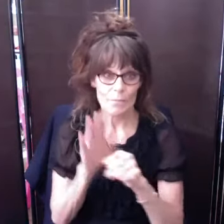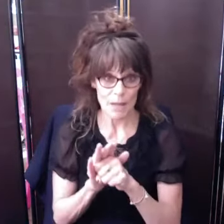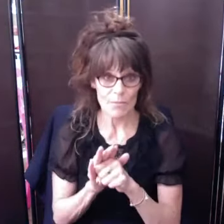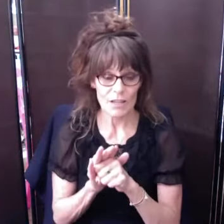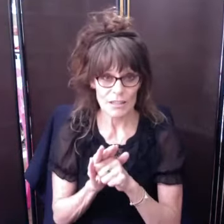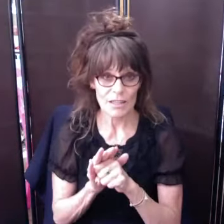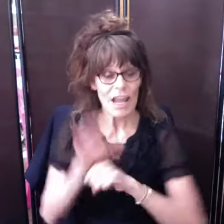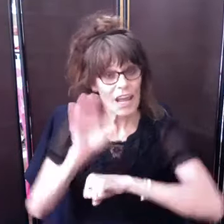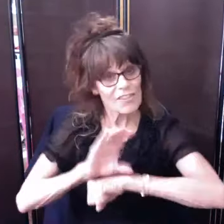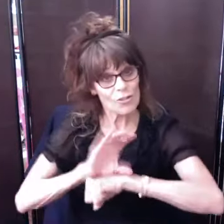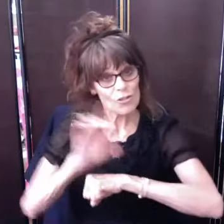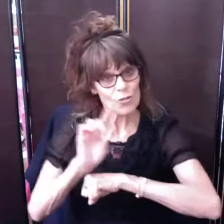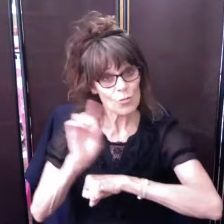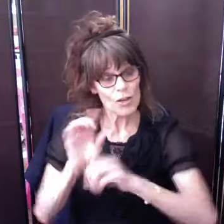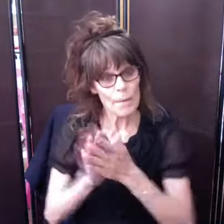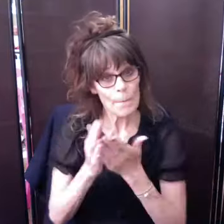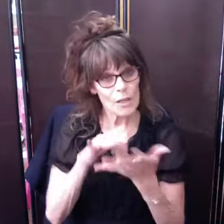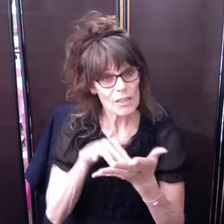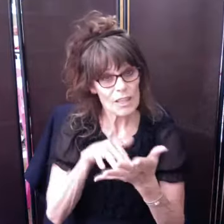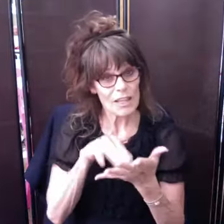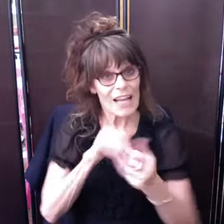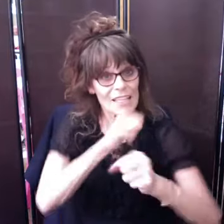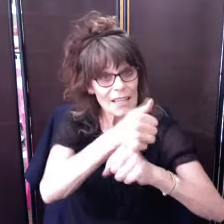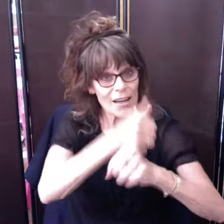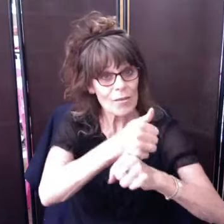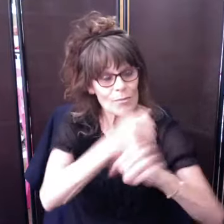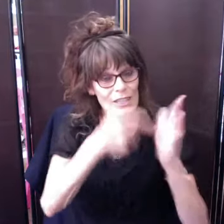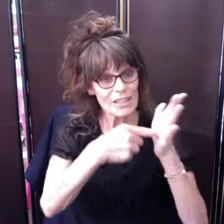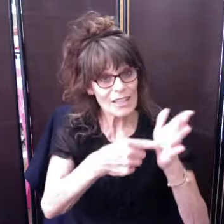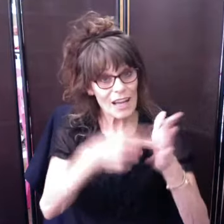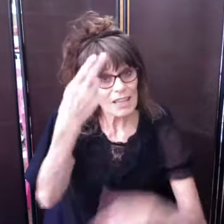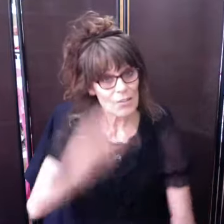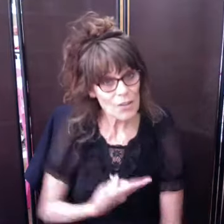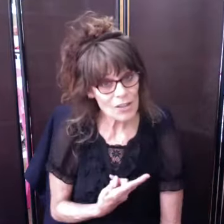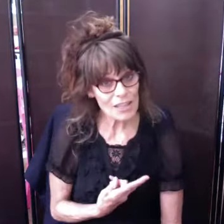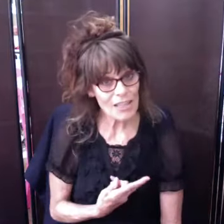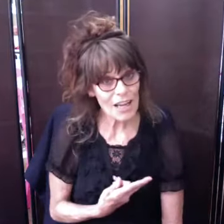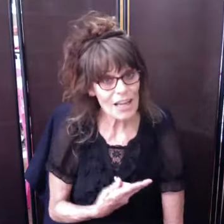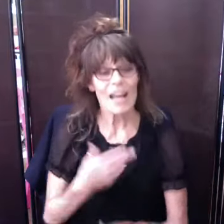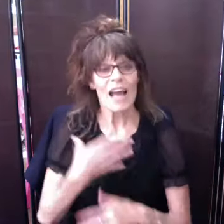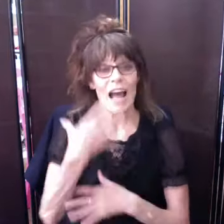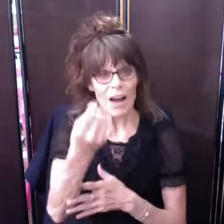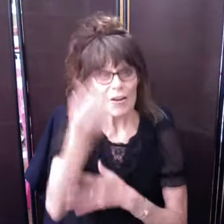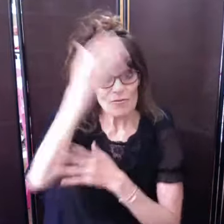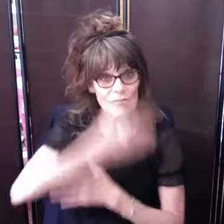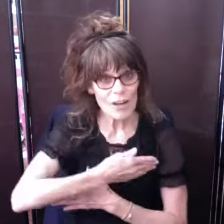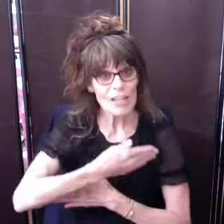where they had that book study, I put the signs out on Thursday night. I put those signs out in the yard in front of that church so you knew that Alcoholics Anonymous was